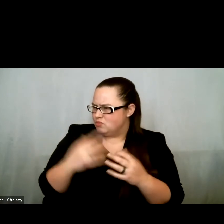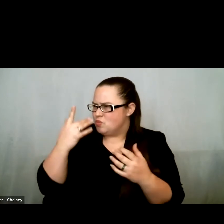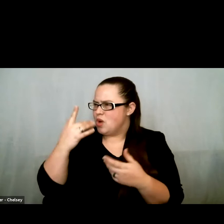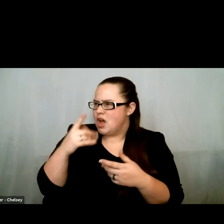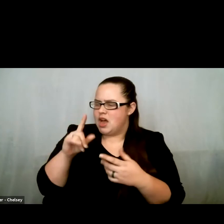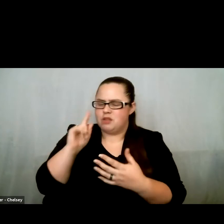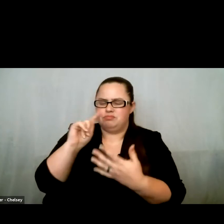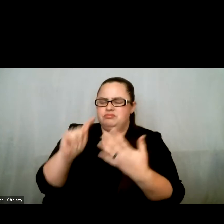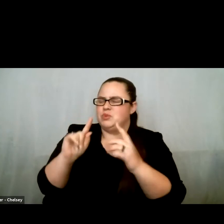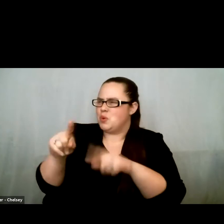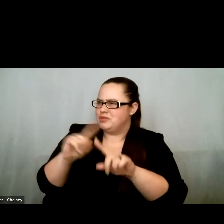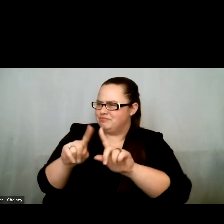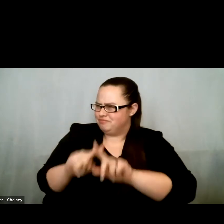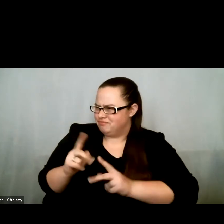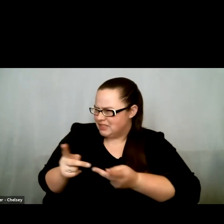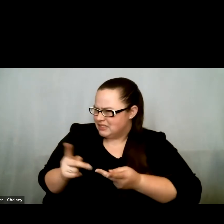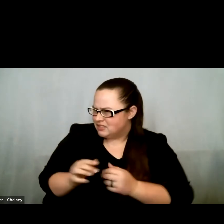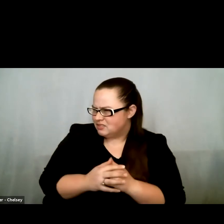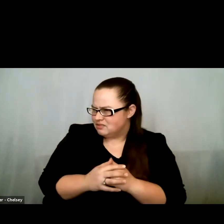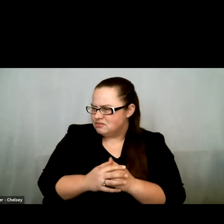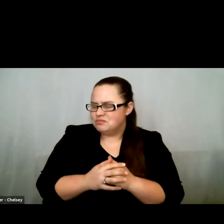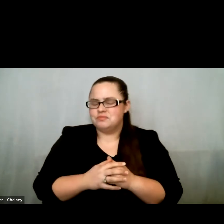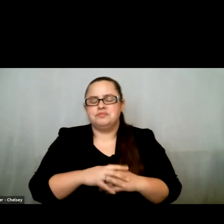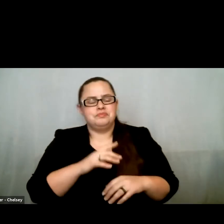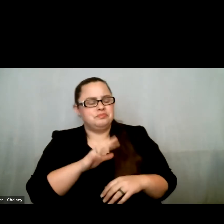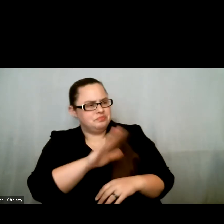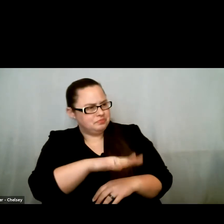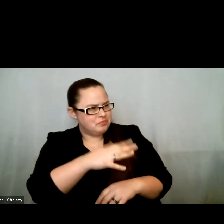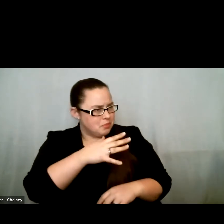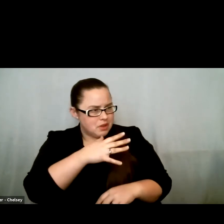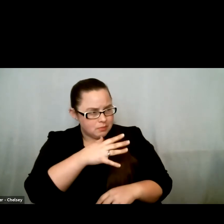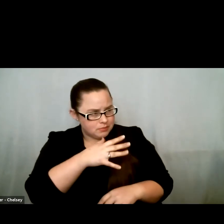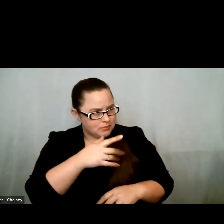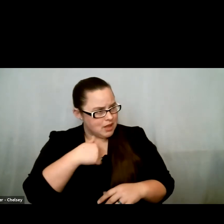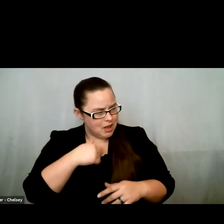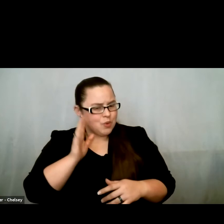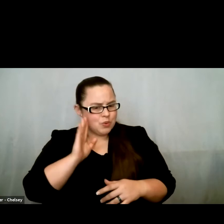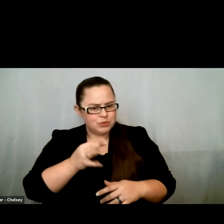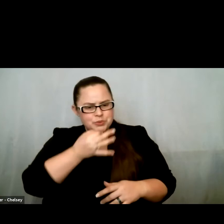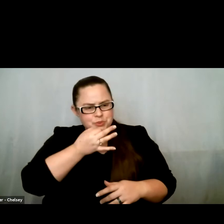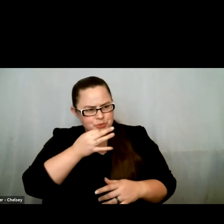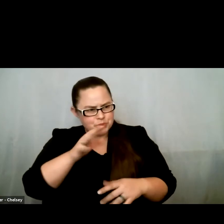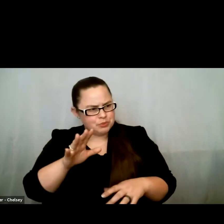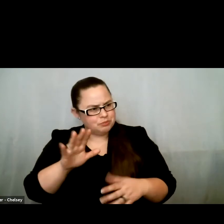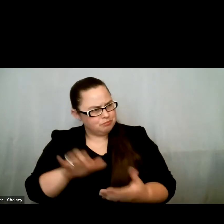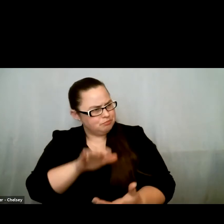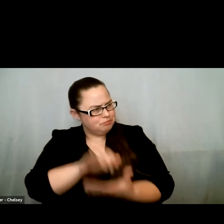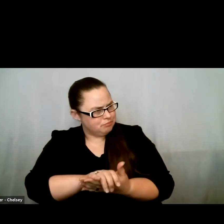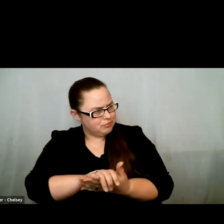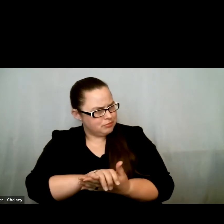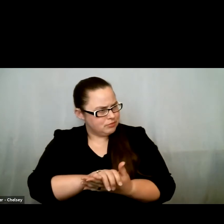these places?" Vincent replied, "Mom, I'm getting married." He